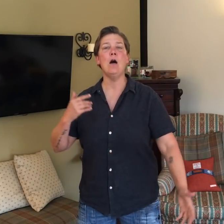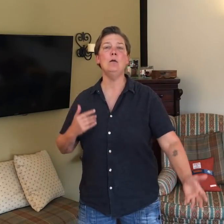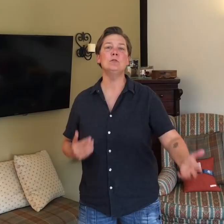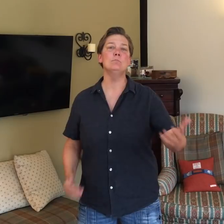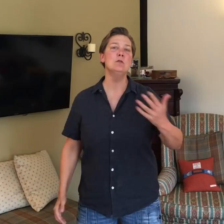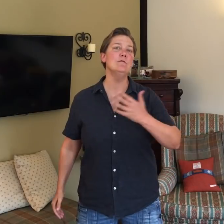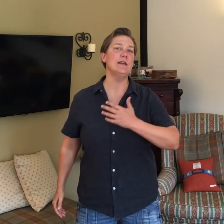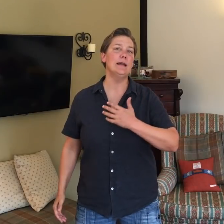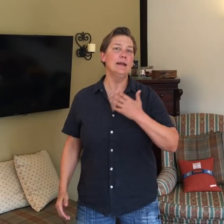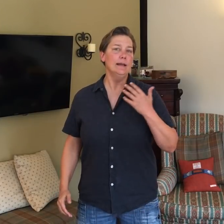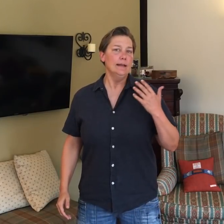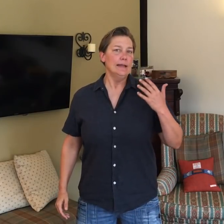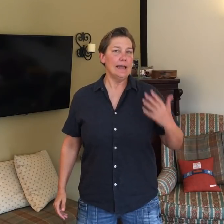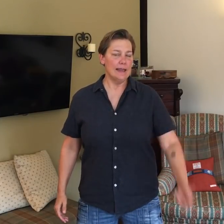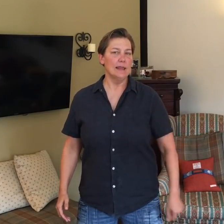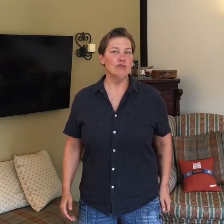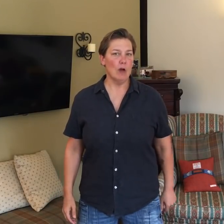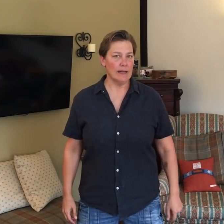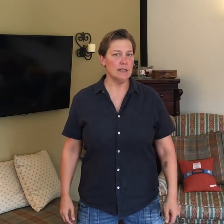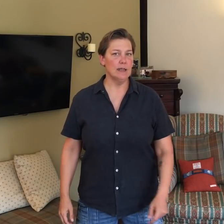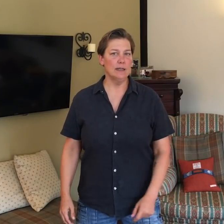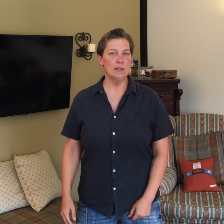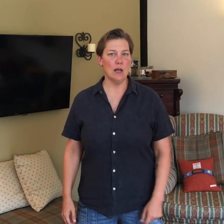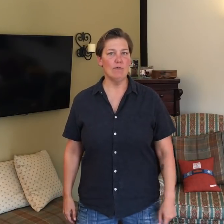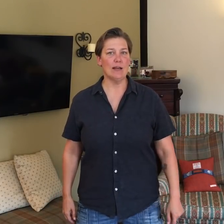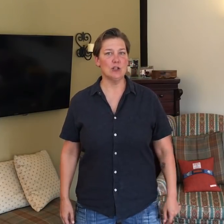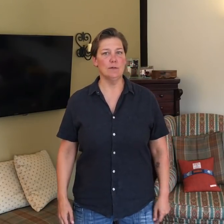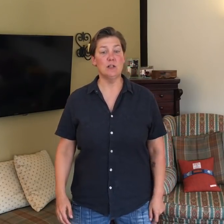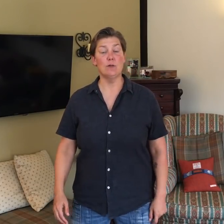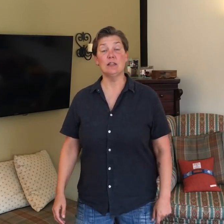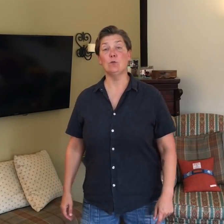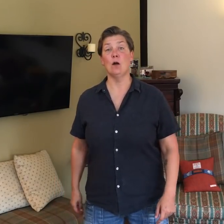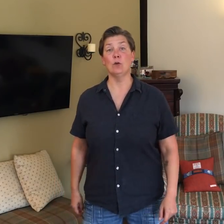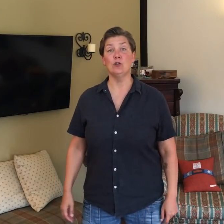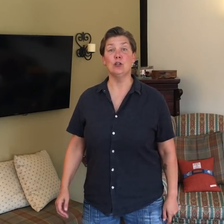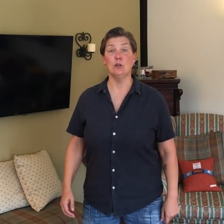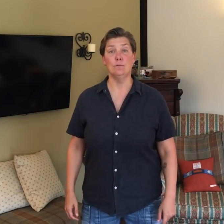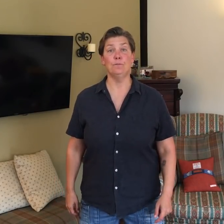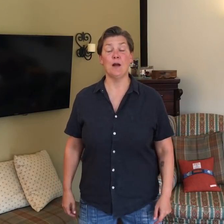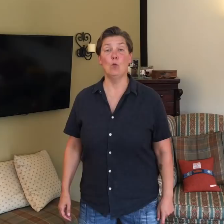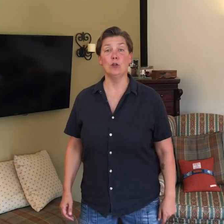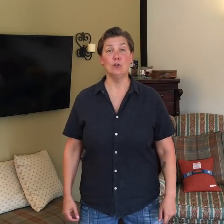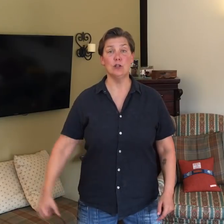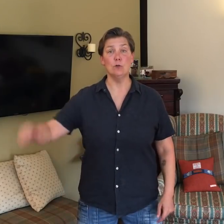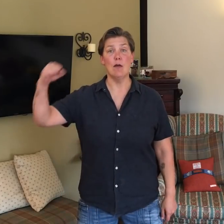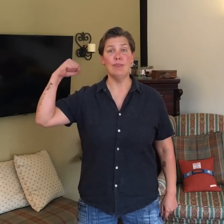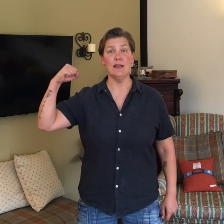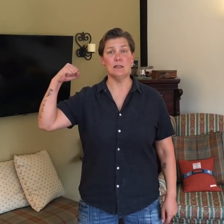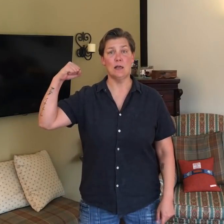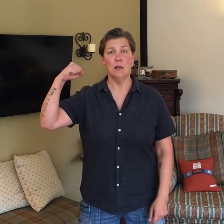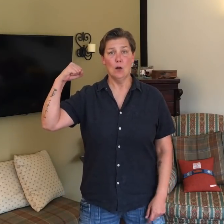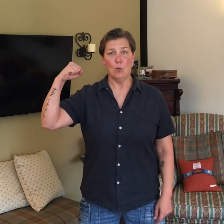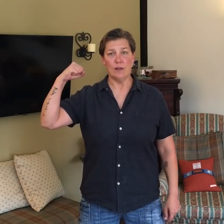arms moving in the right direction. So this is what I want you to do. I want you to do this with